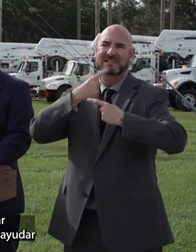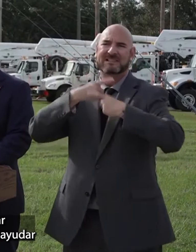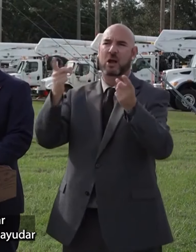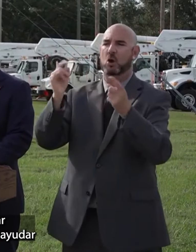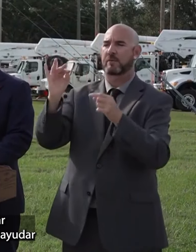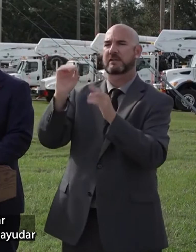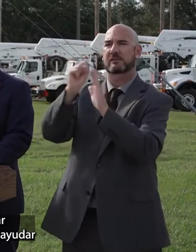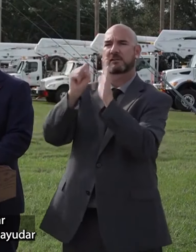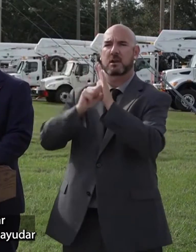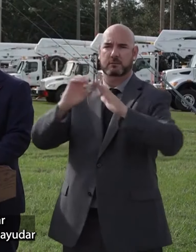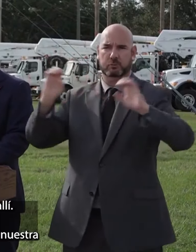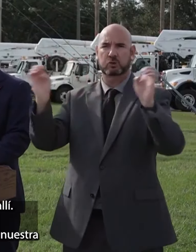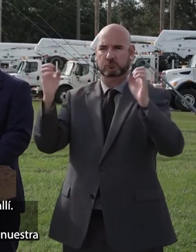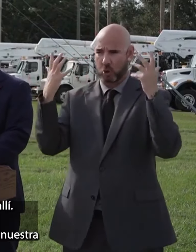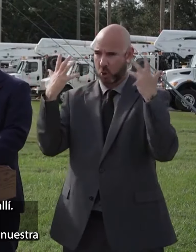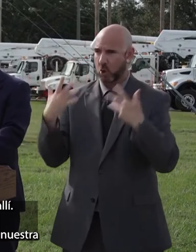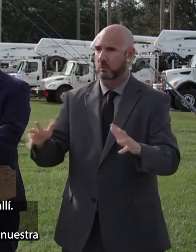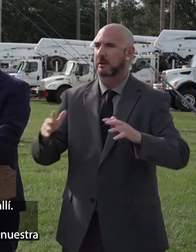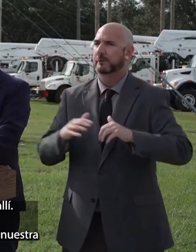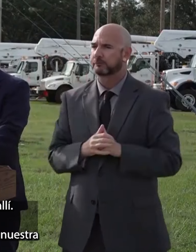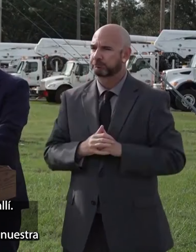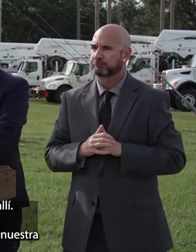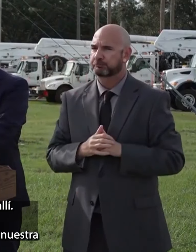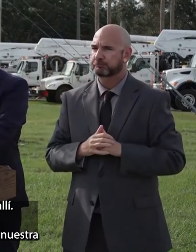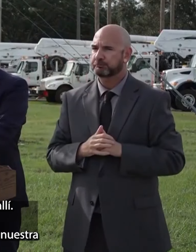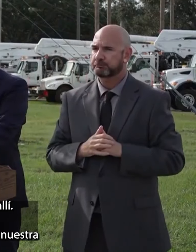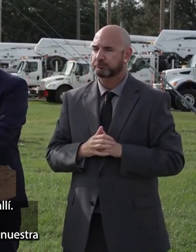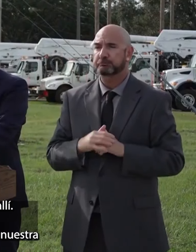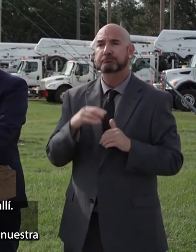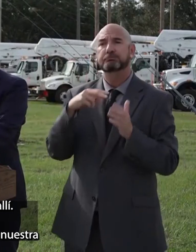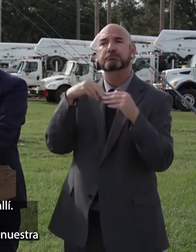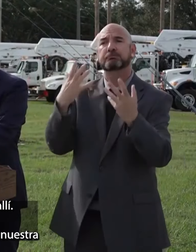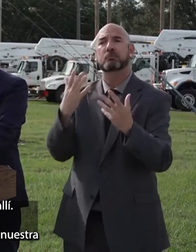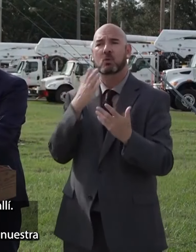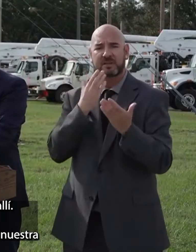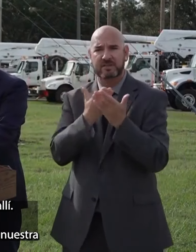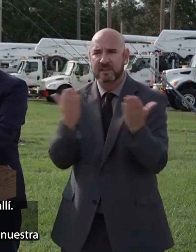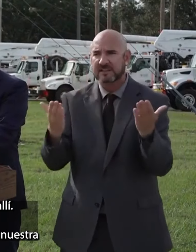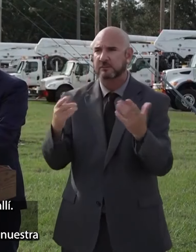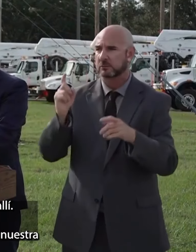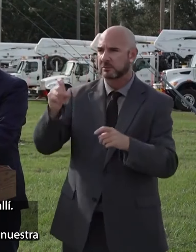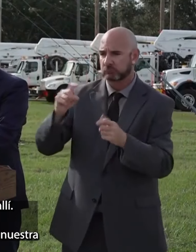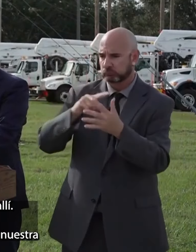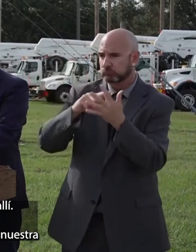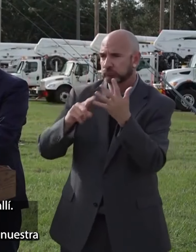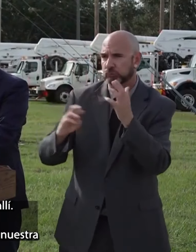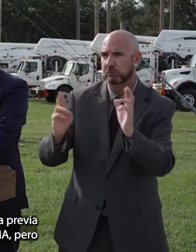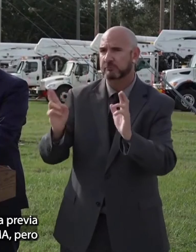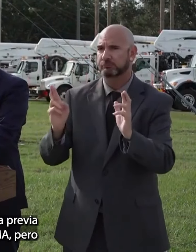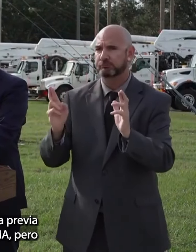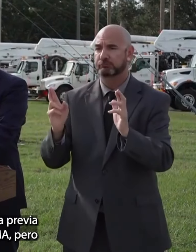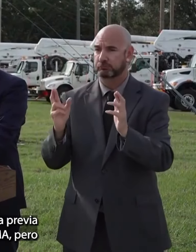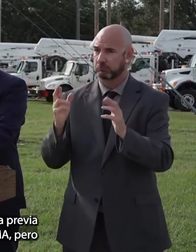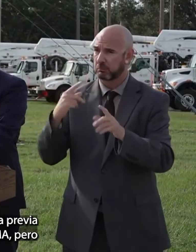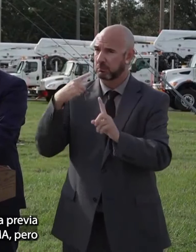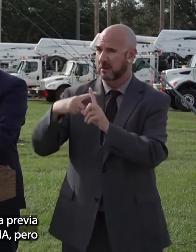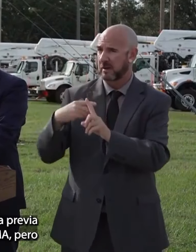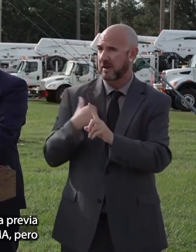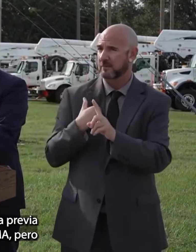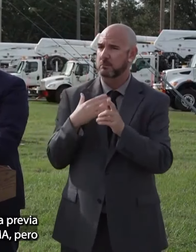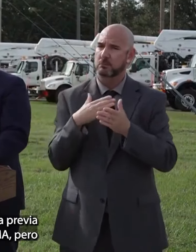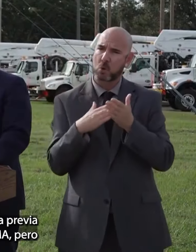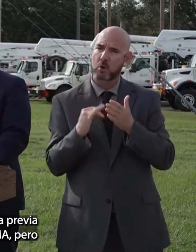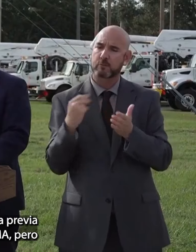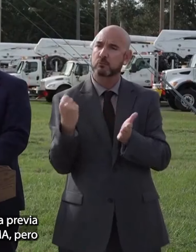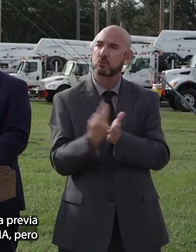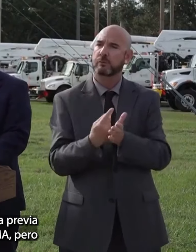surge resources and help with preparations there. We did get a partial approval of our pre-landfall